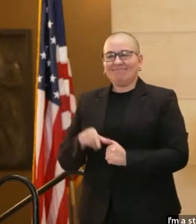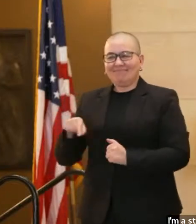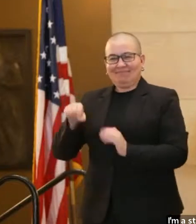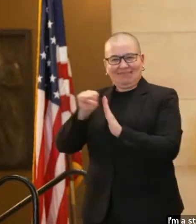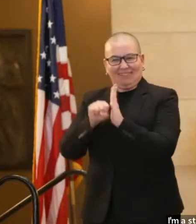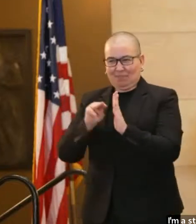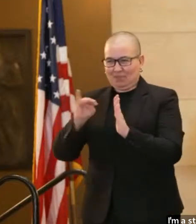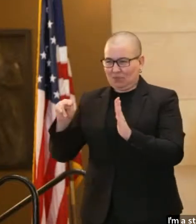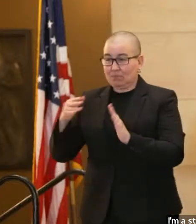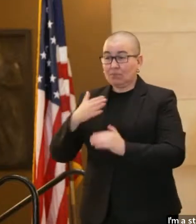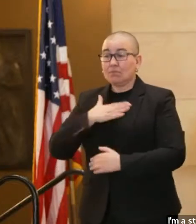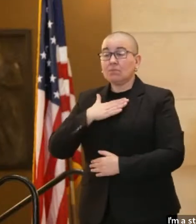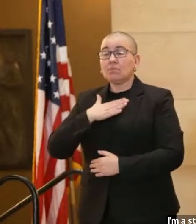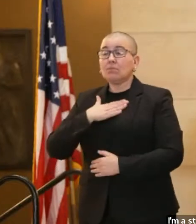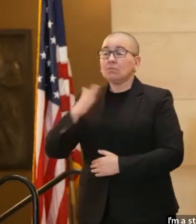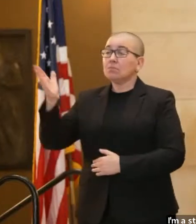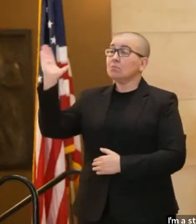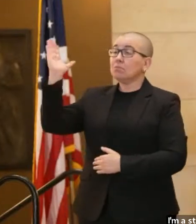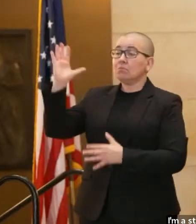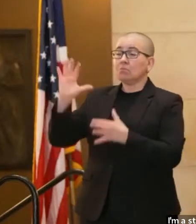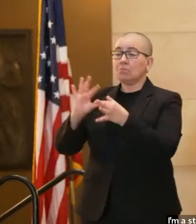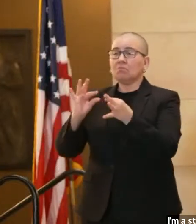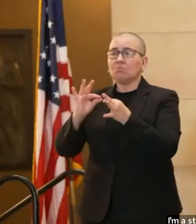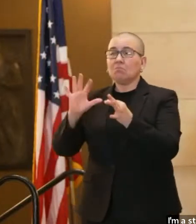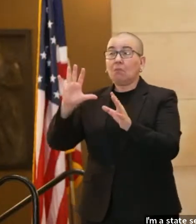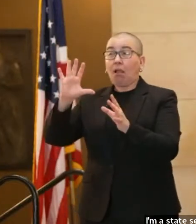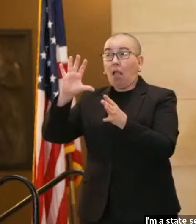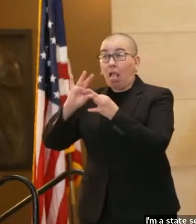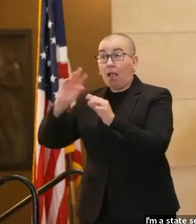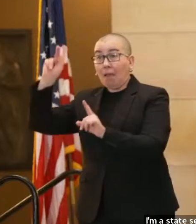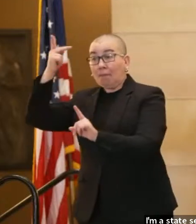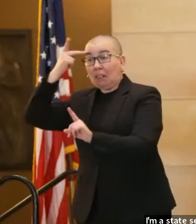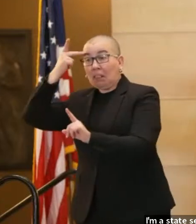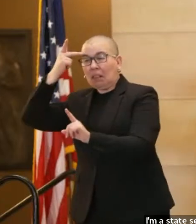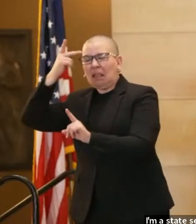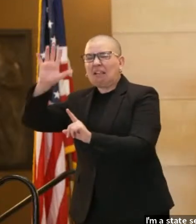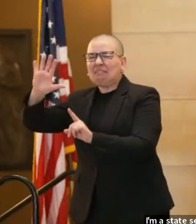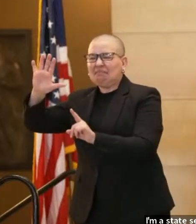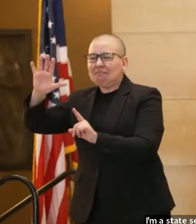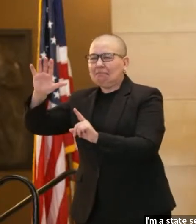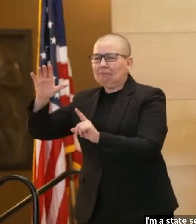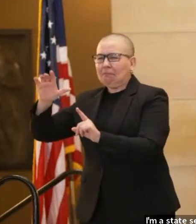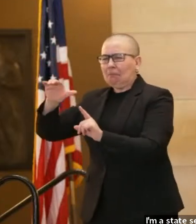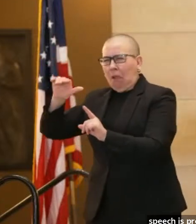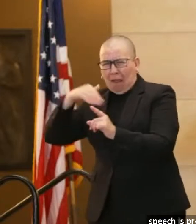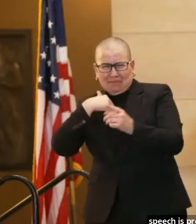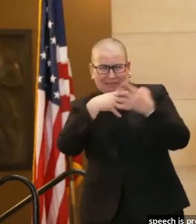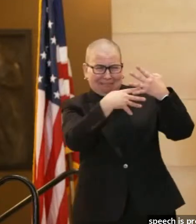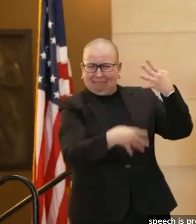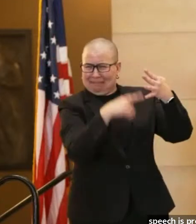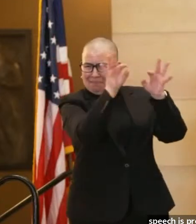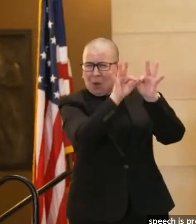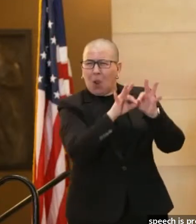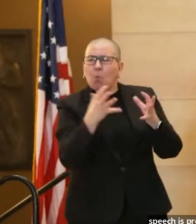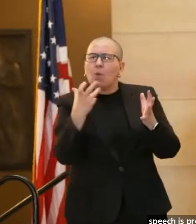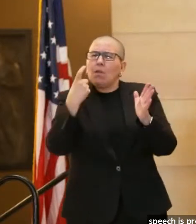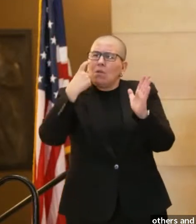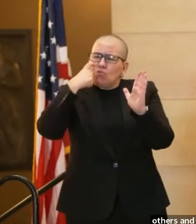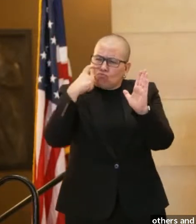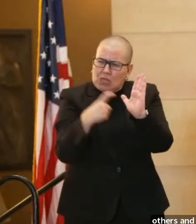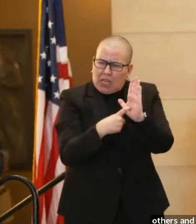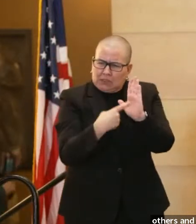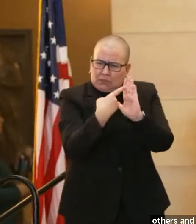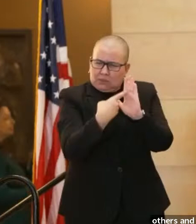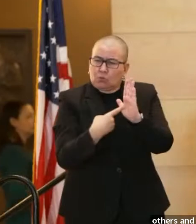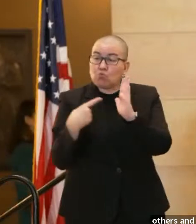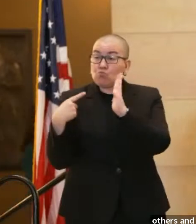My speech is probably a little less political than the others, and not that those weren't important. I want to first recognize Representative Kelly